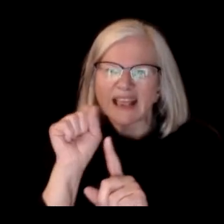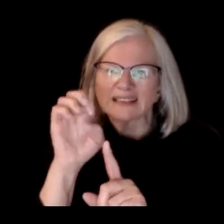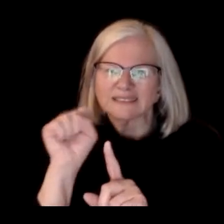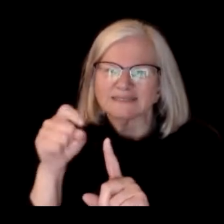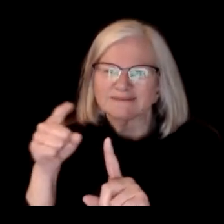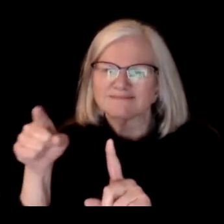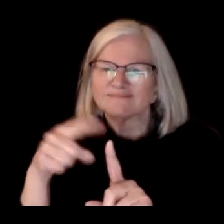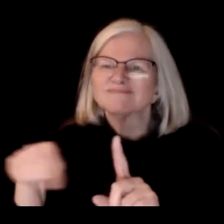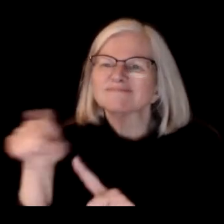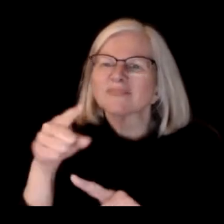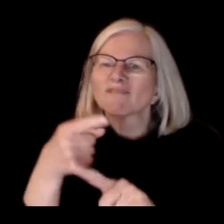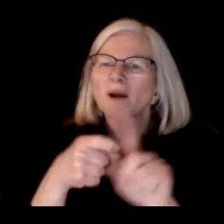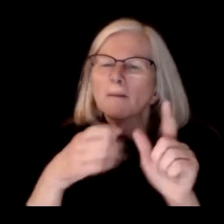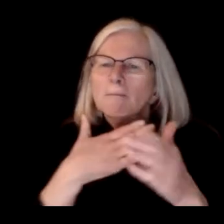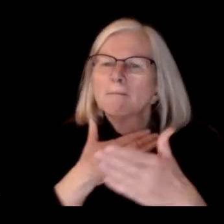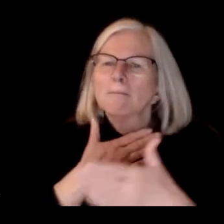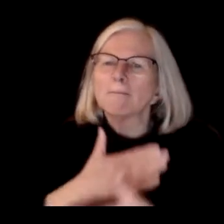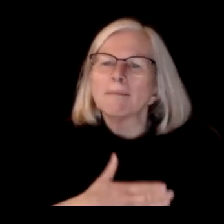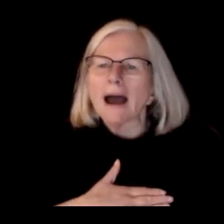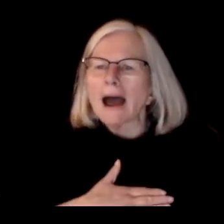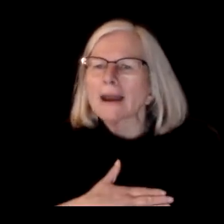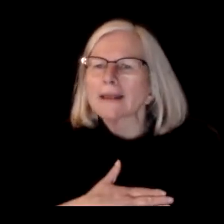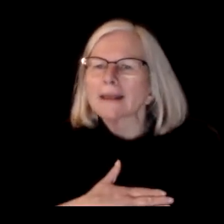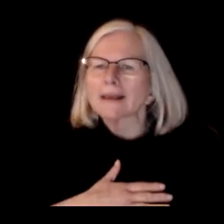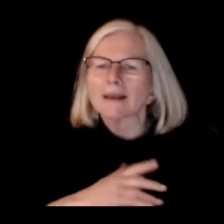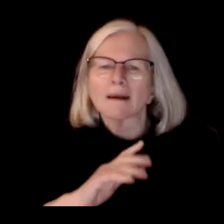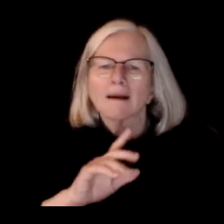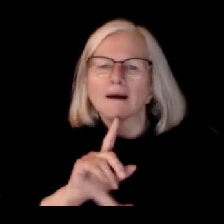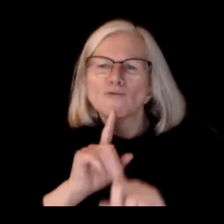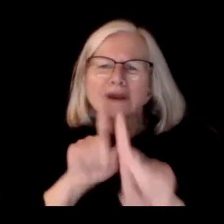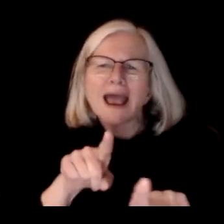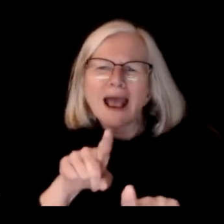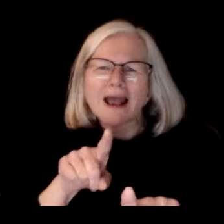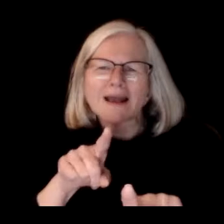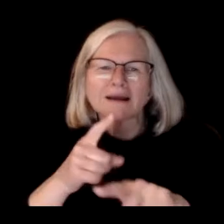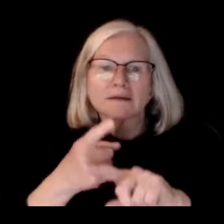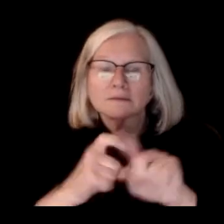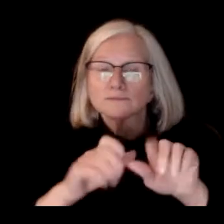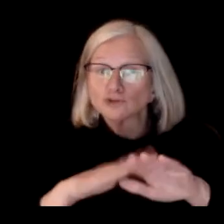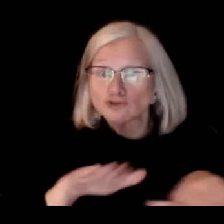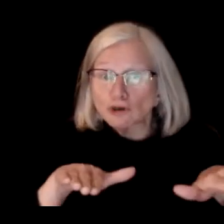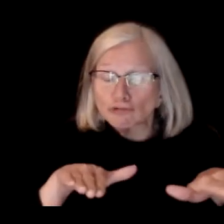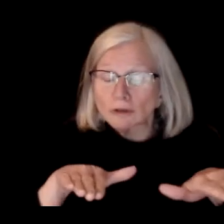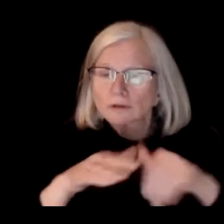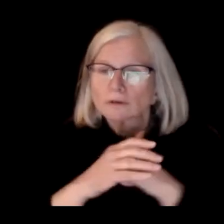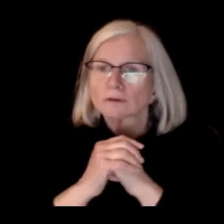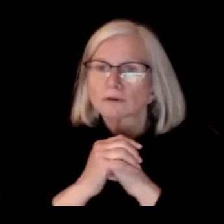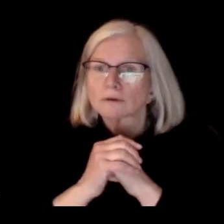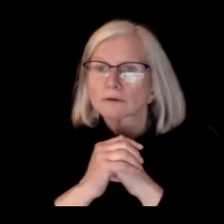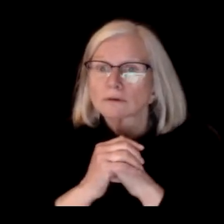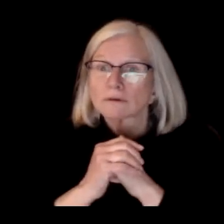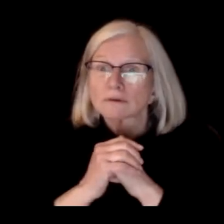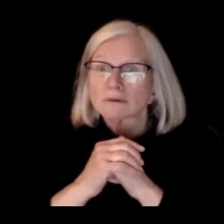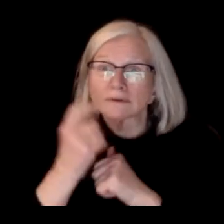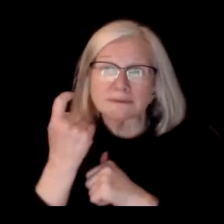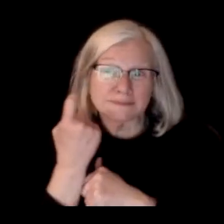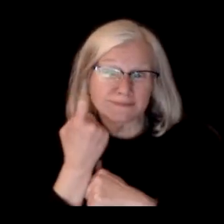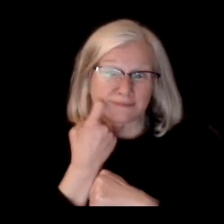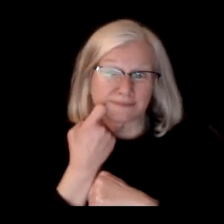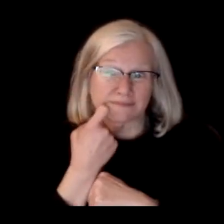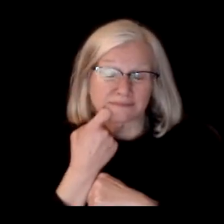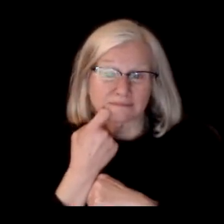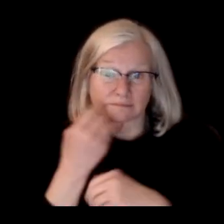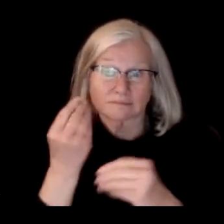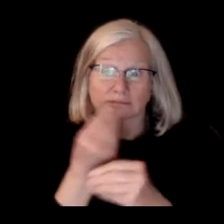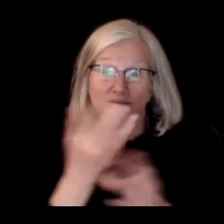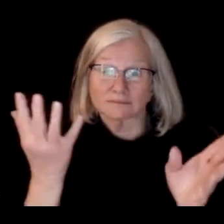in children, and their latest update occurred on January 8th. In